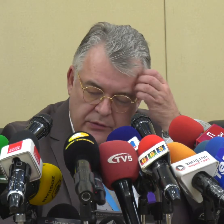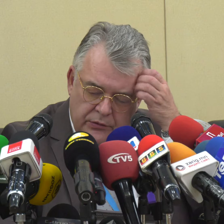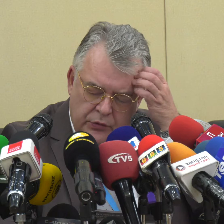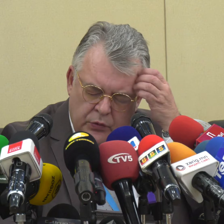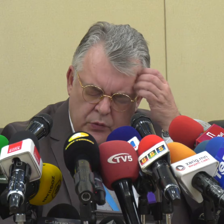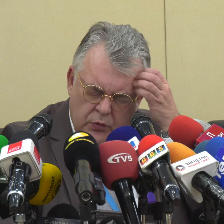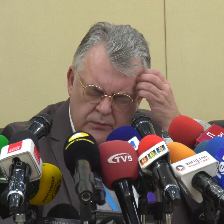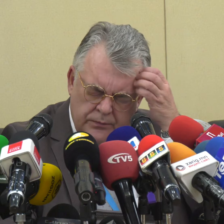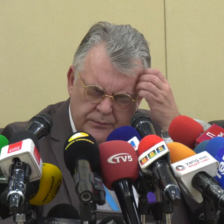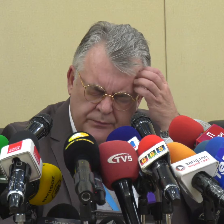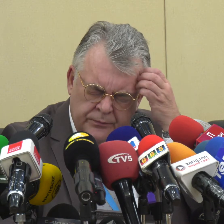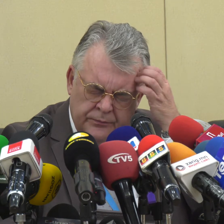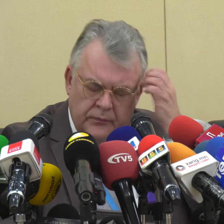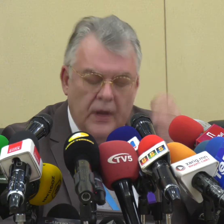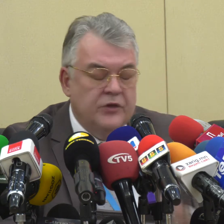to